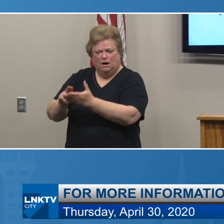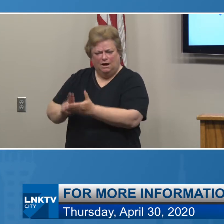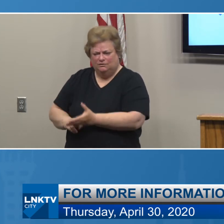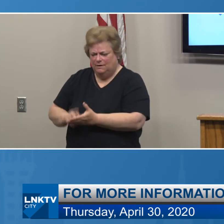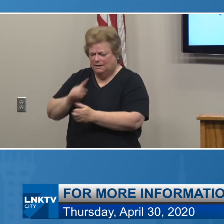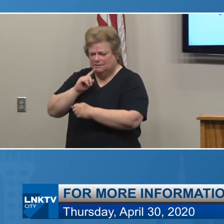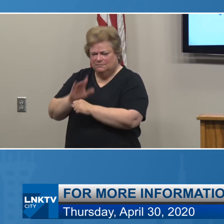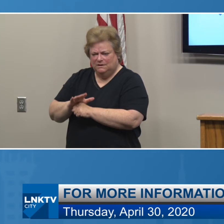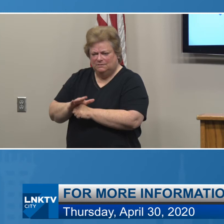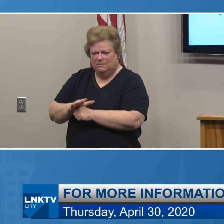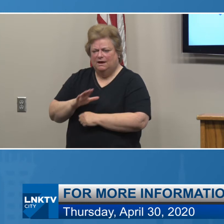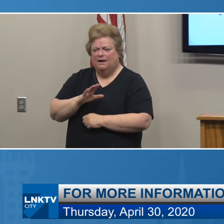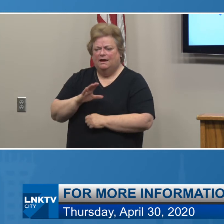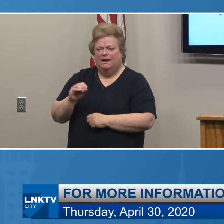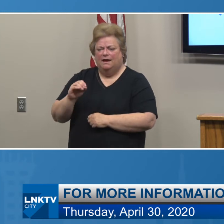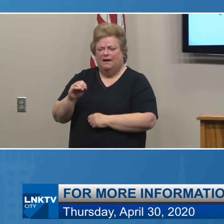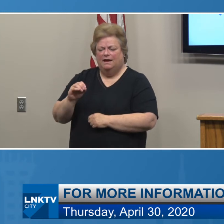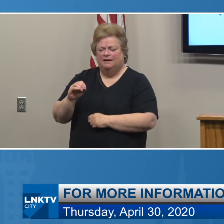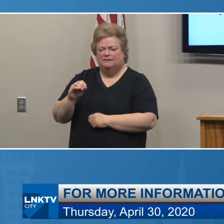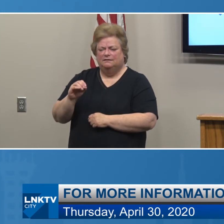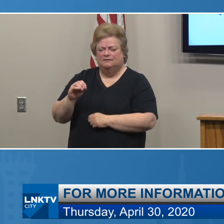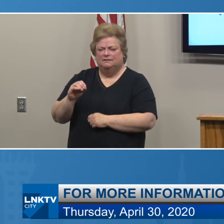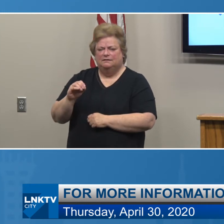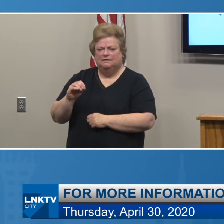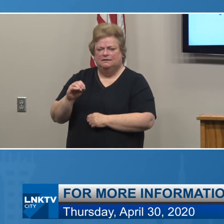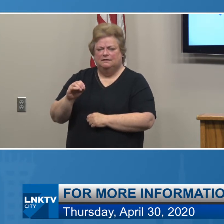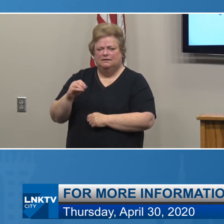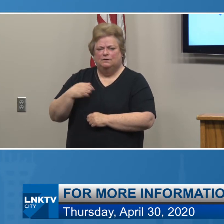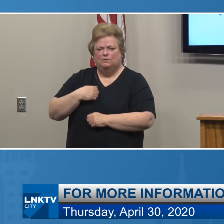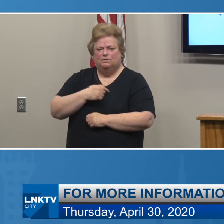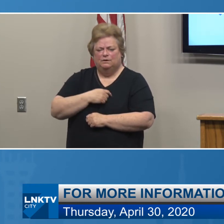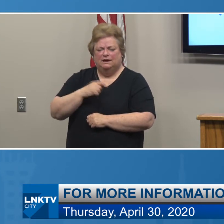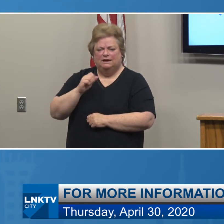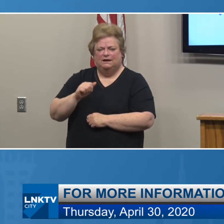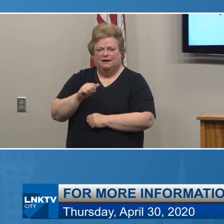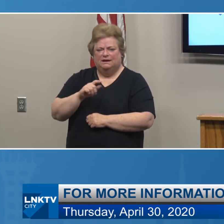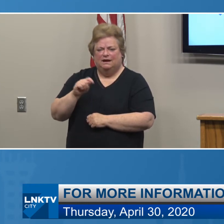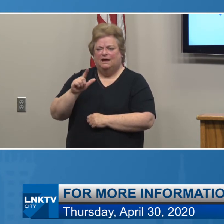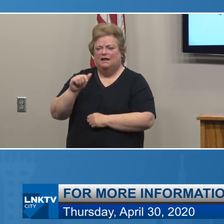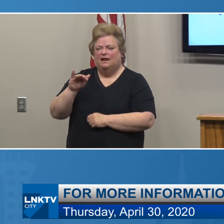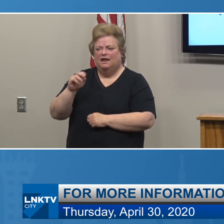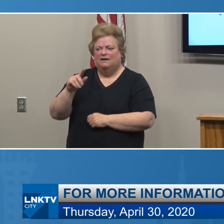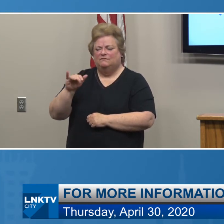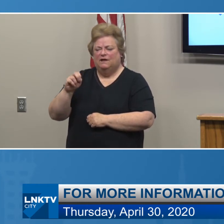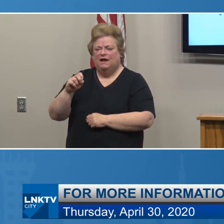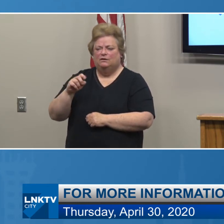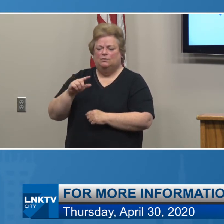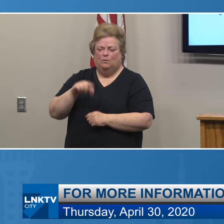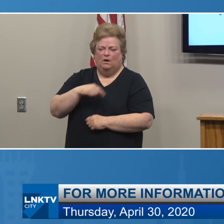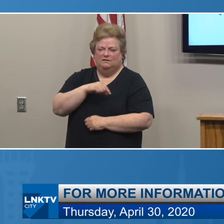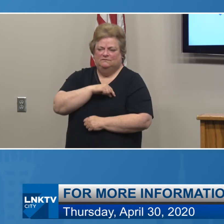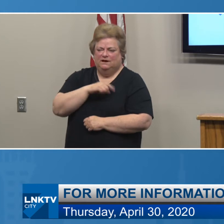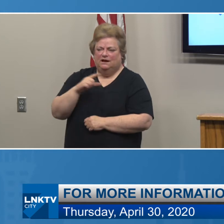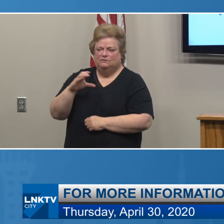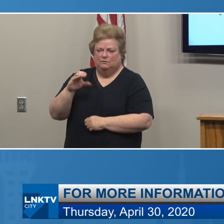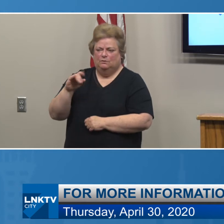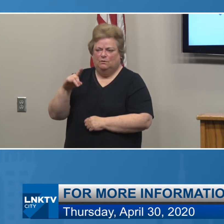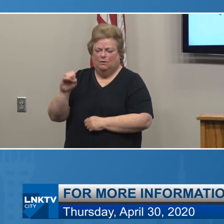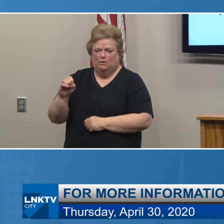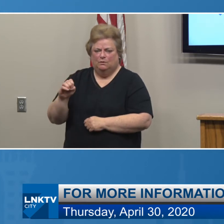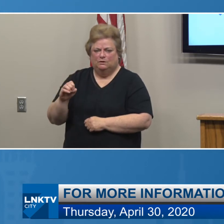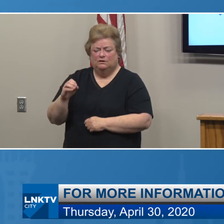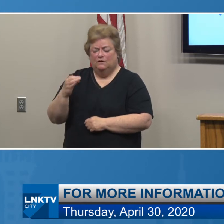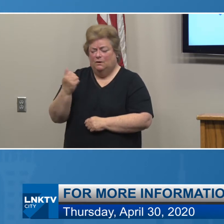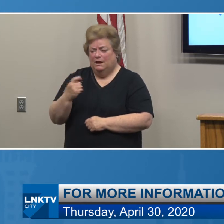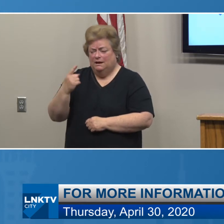data caps, and we would need a Lifeline qualification code. If there's anyone